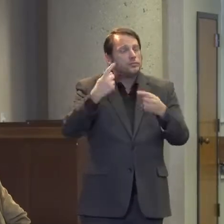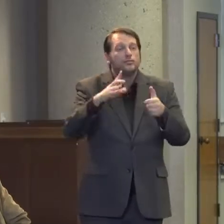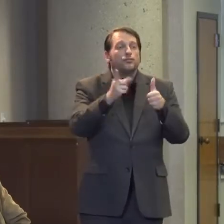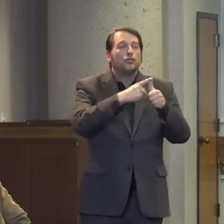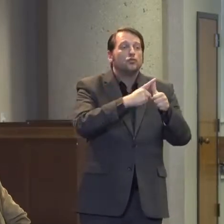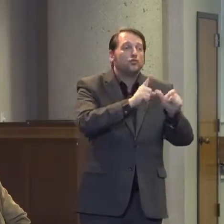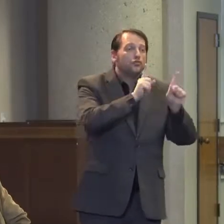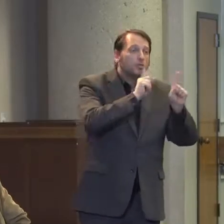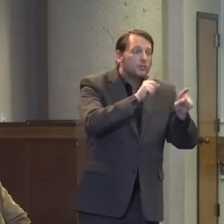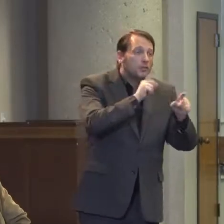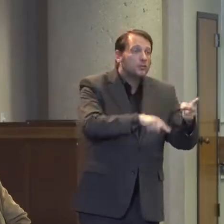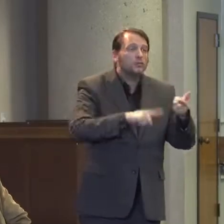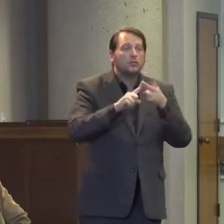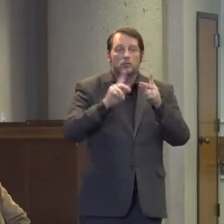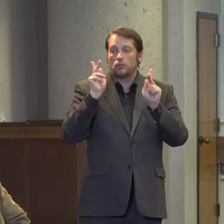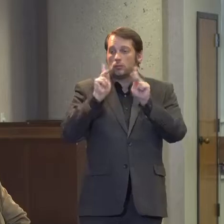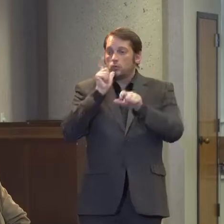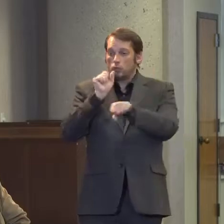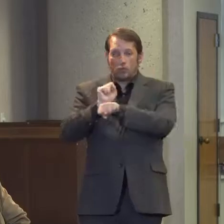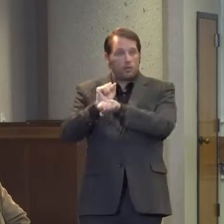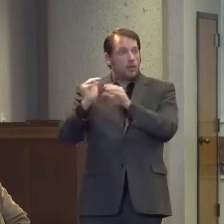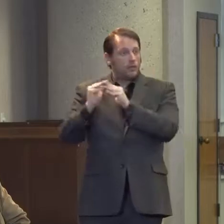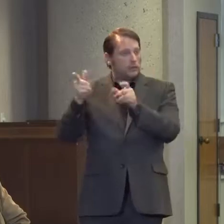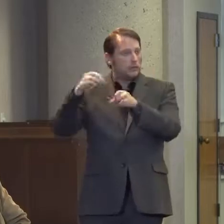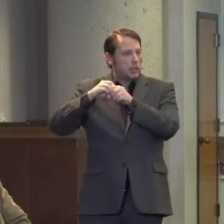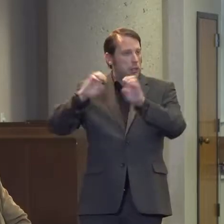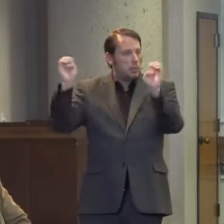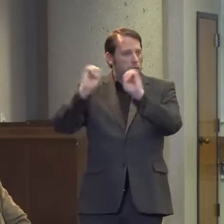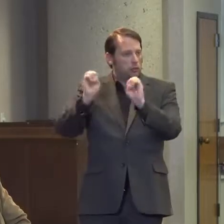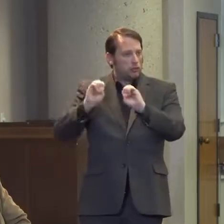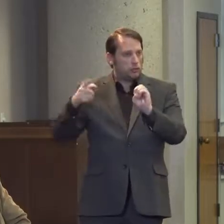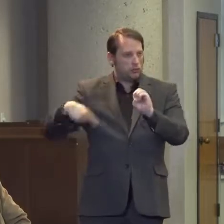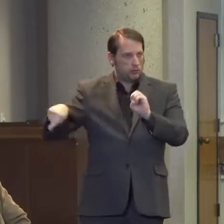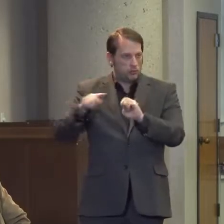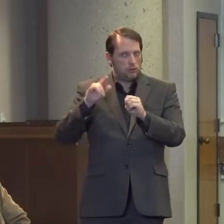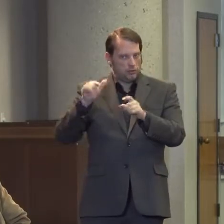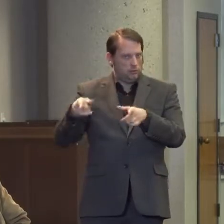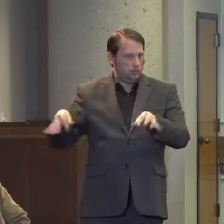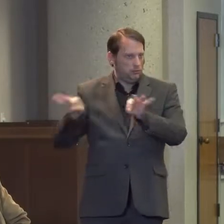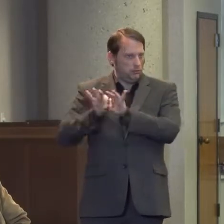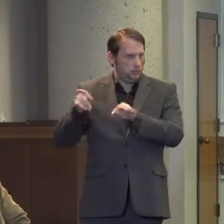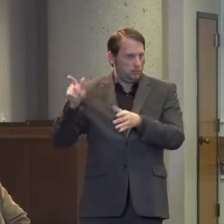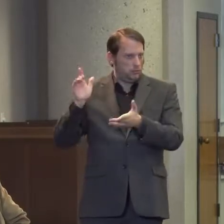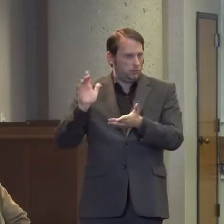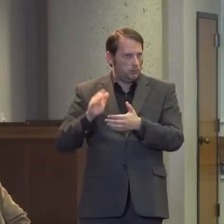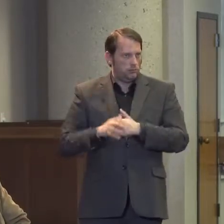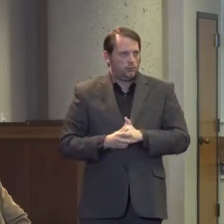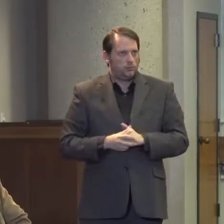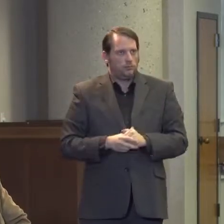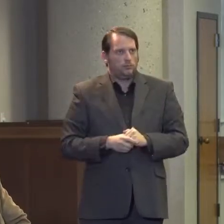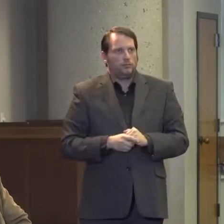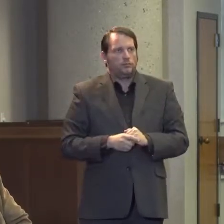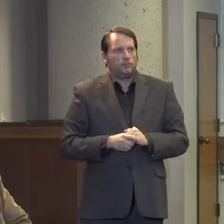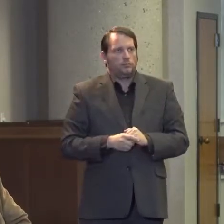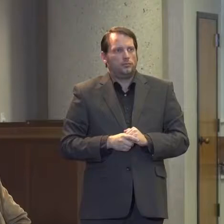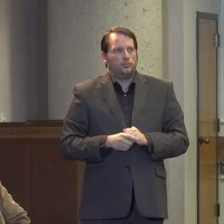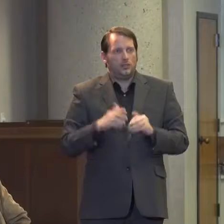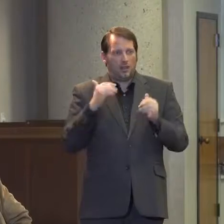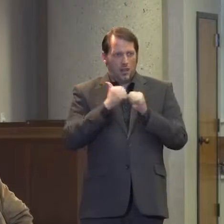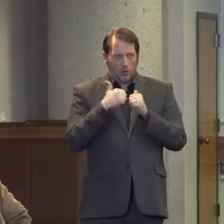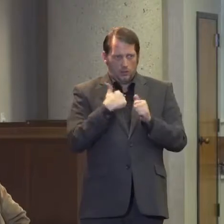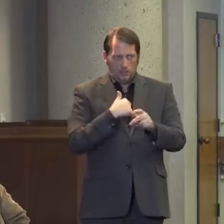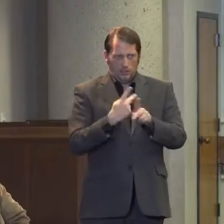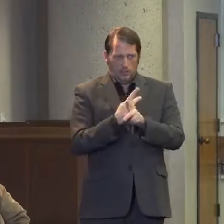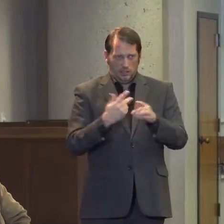colleagues in emergency services say, to mitigate the negative effects and to plan how to recover from this. And so all of that's going on right